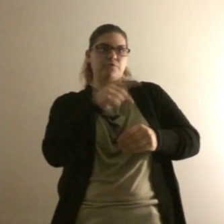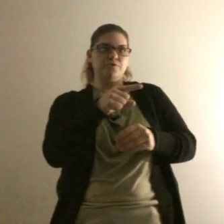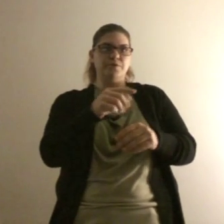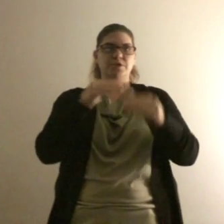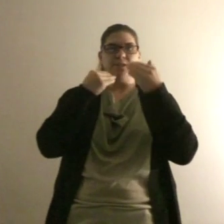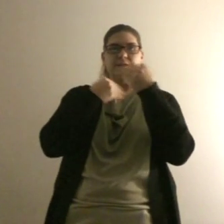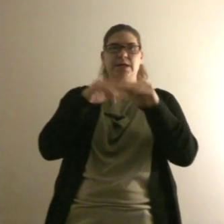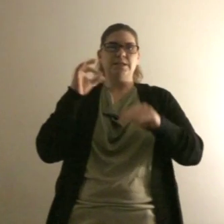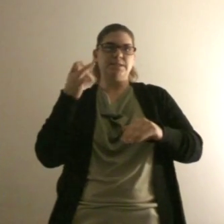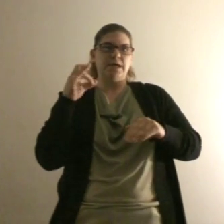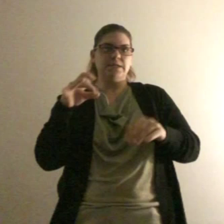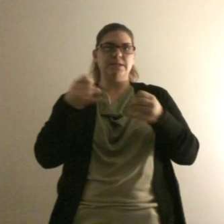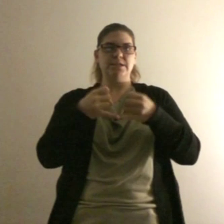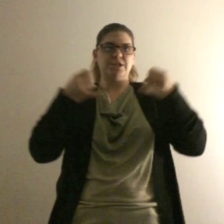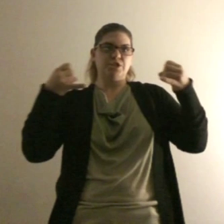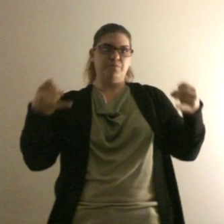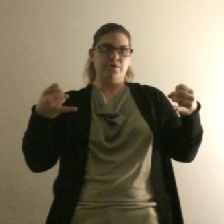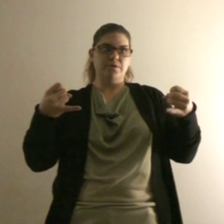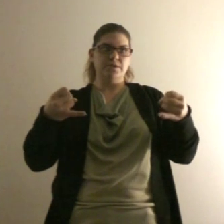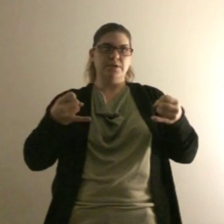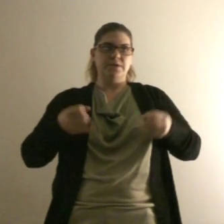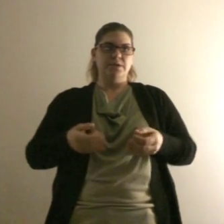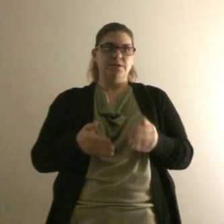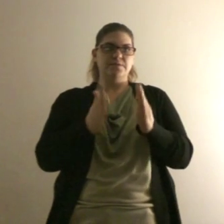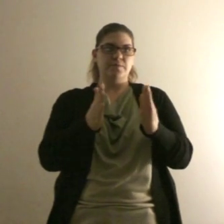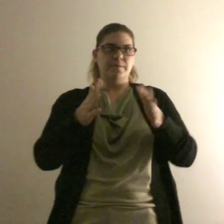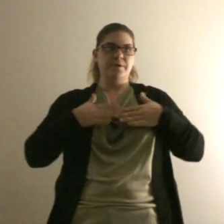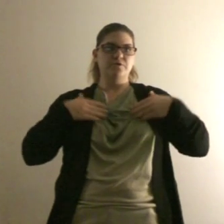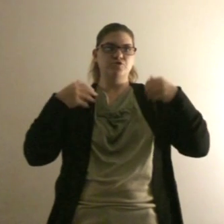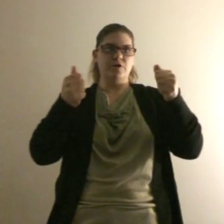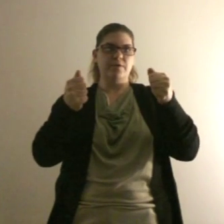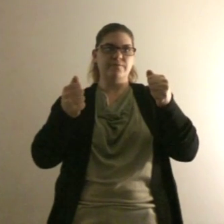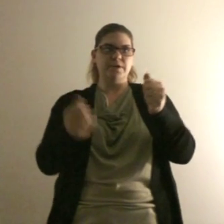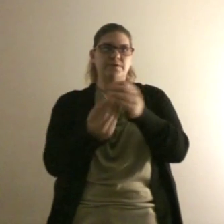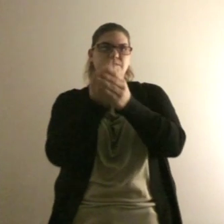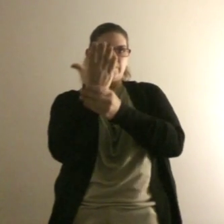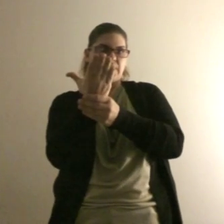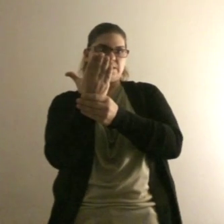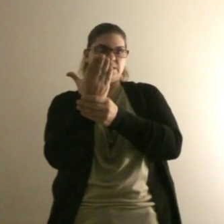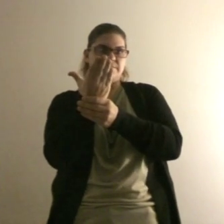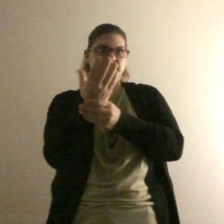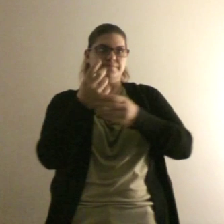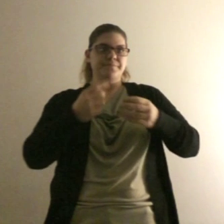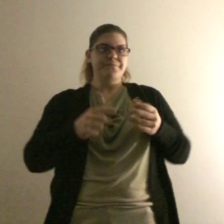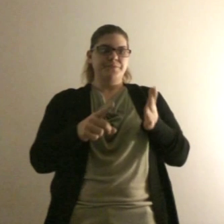rose bushes at least 18 inches apart. This will promote strong, vigorous plants.